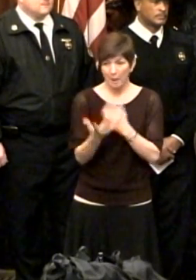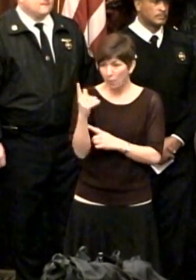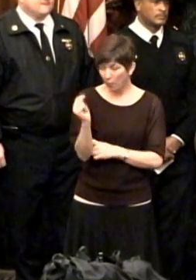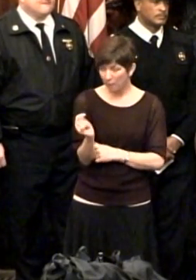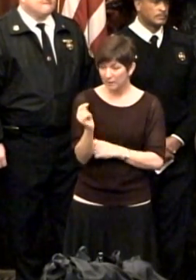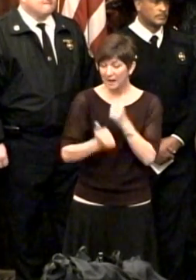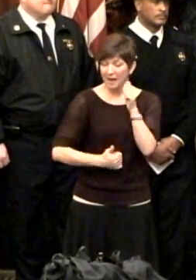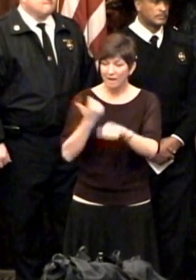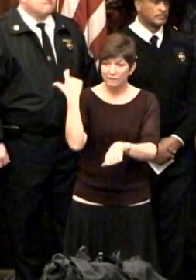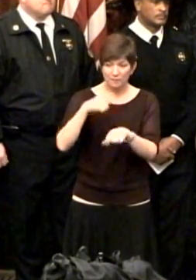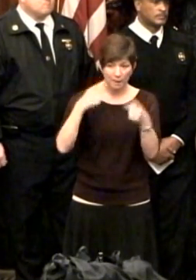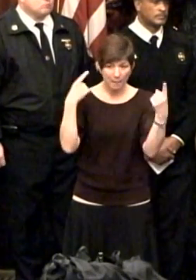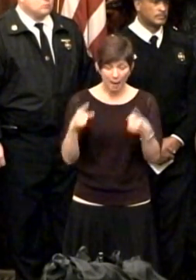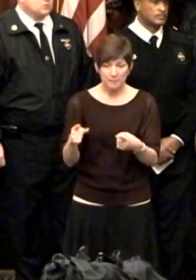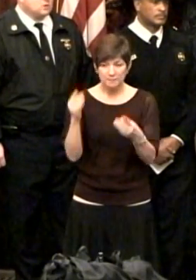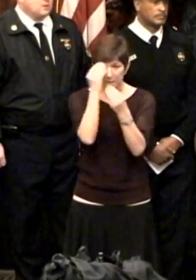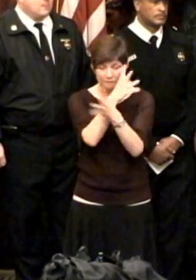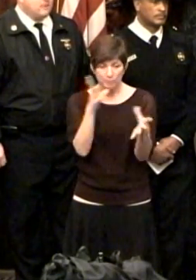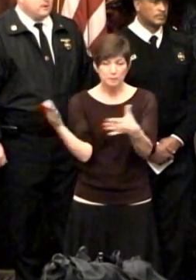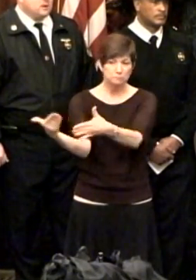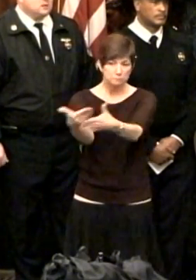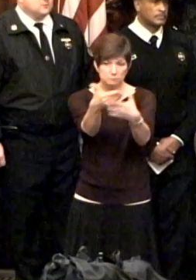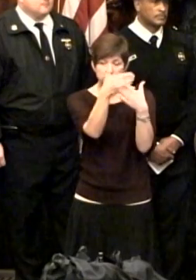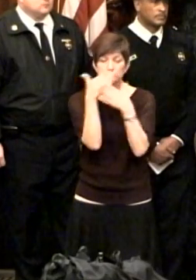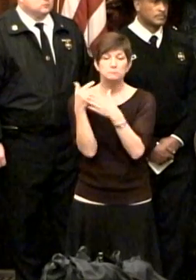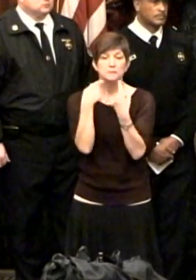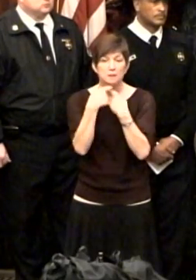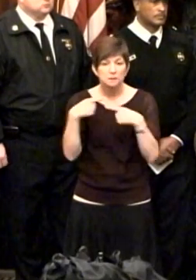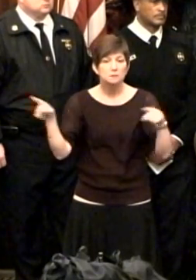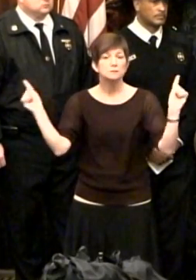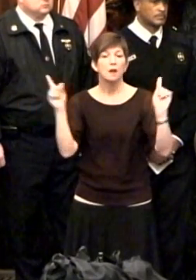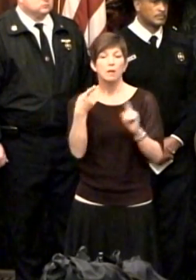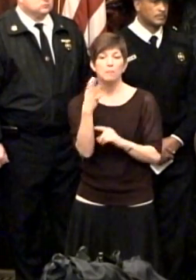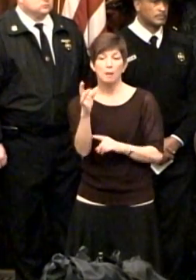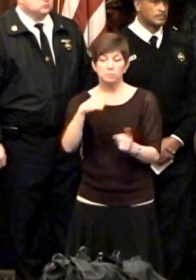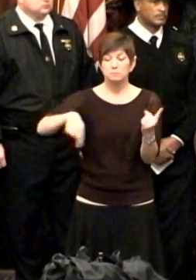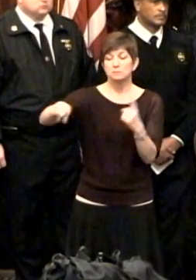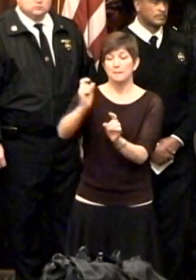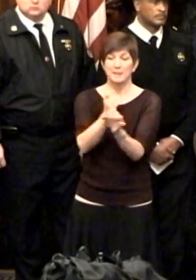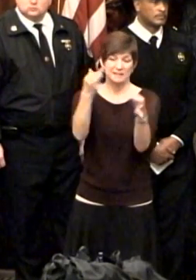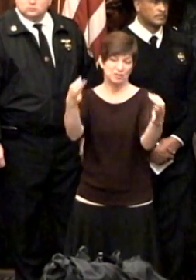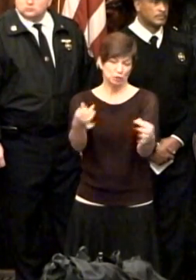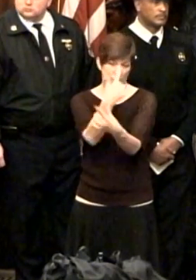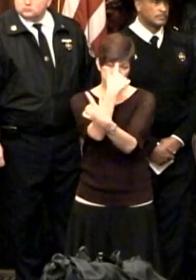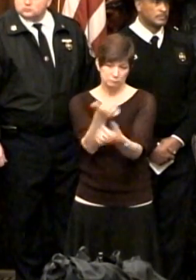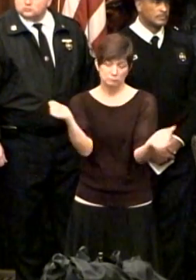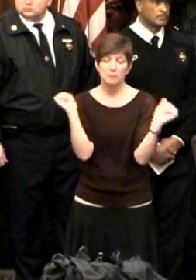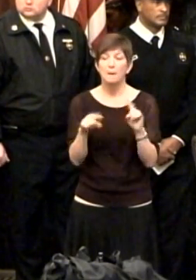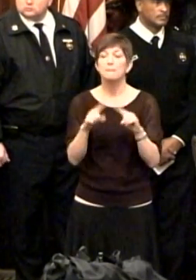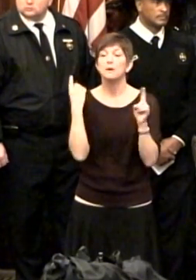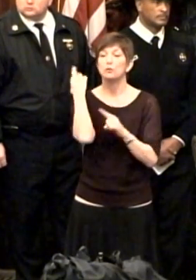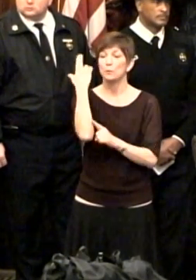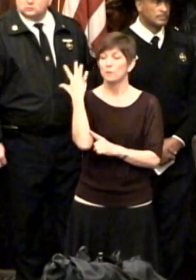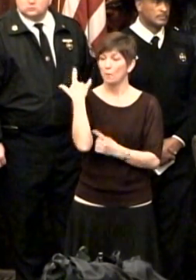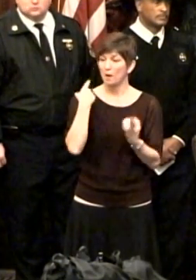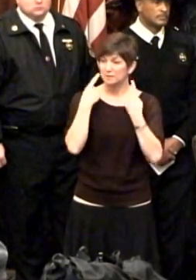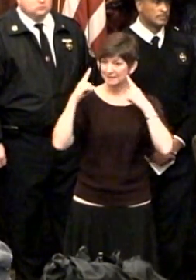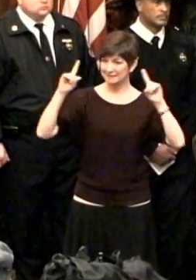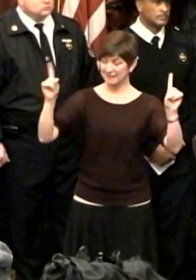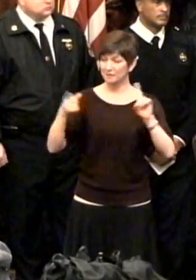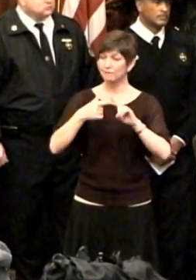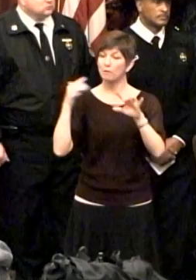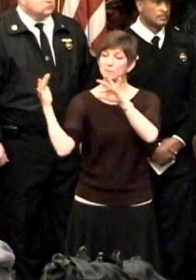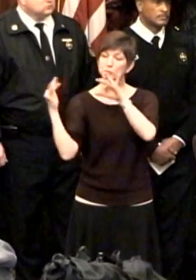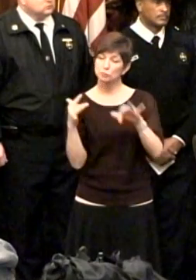happens, to get this information out, present it to the public. People will make decisions, but I think the reason we've had success from a snow